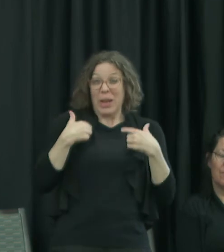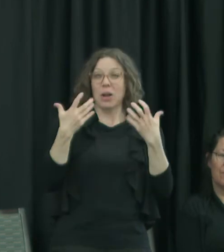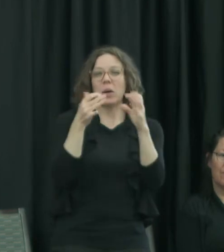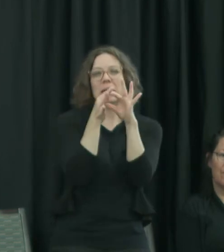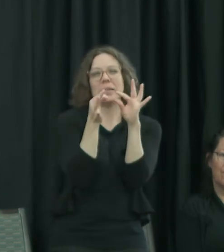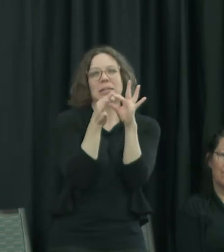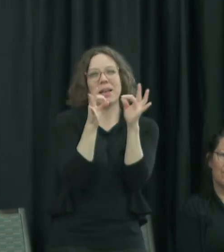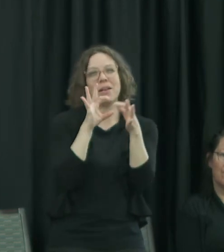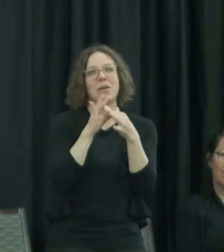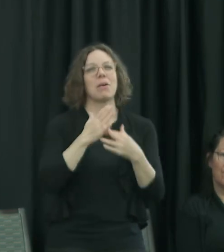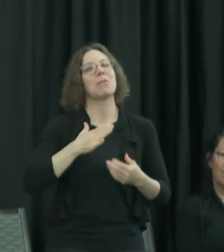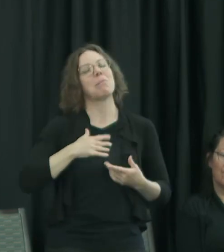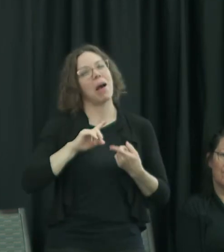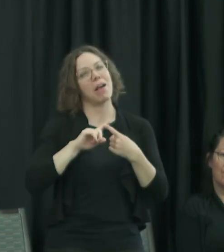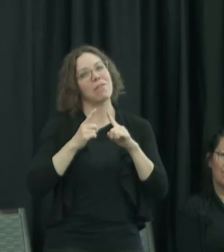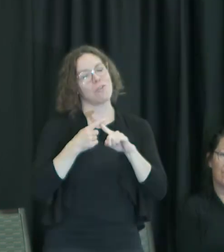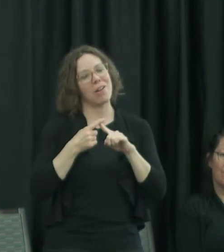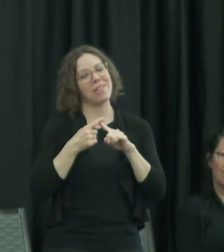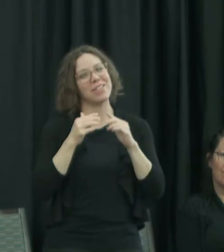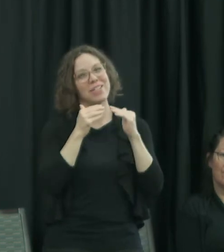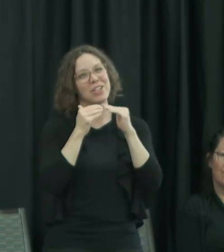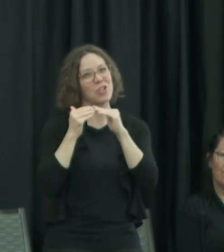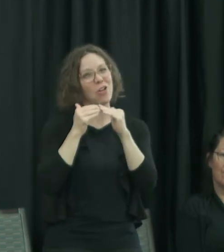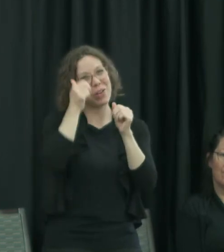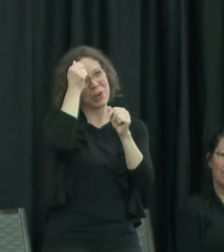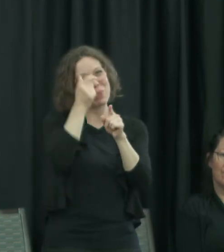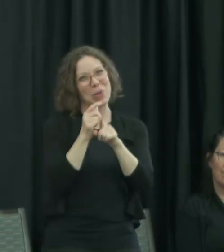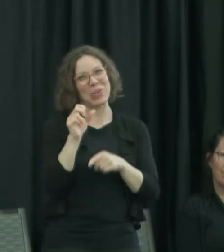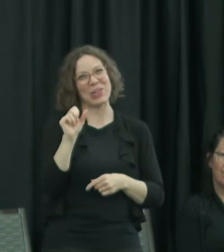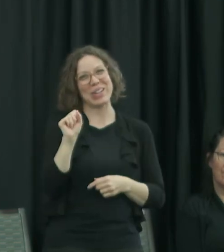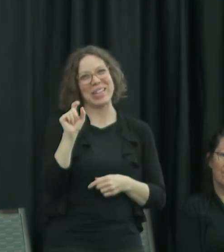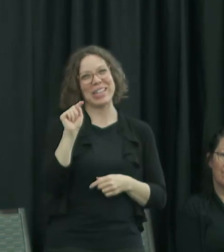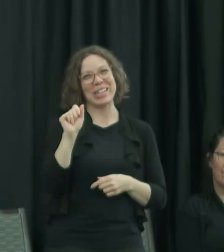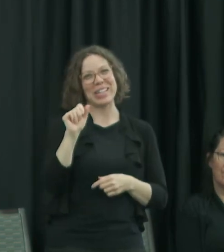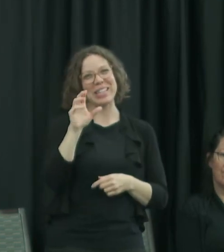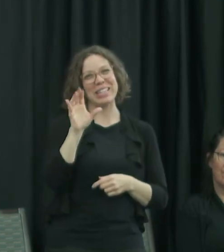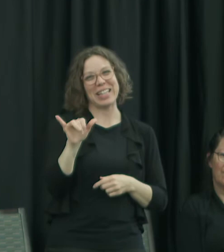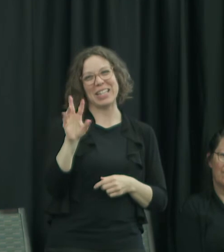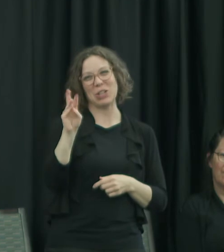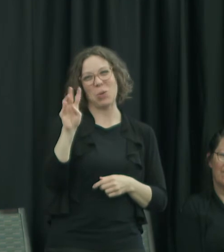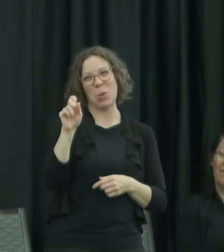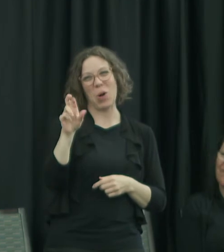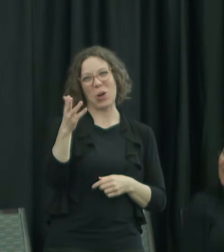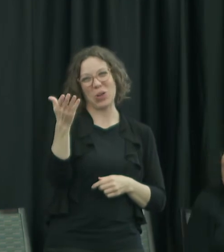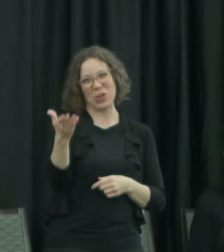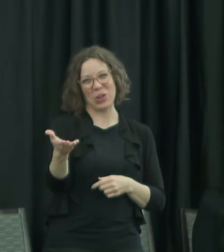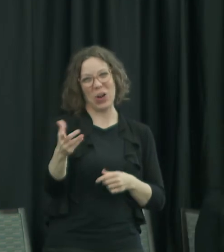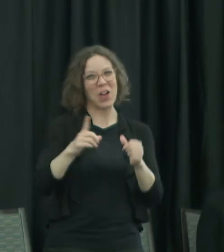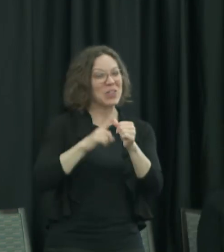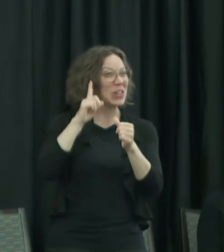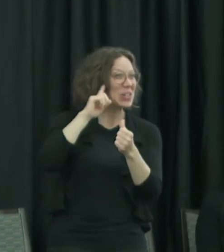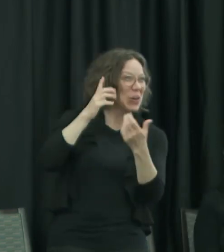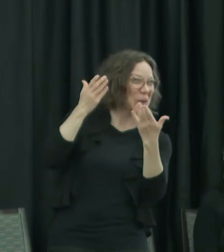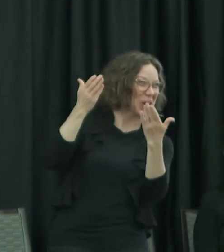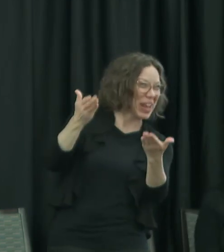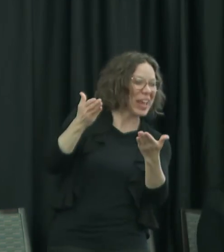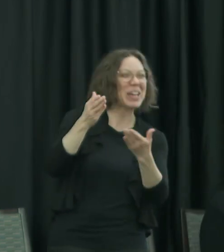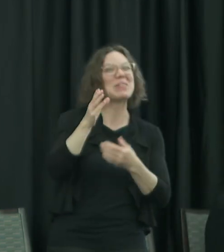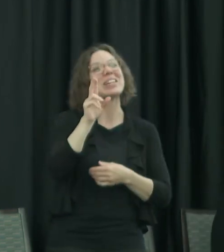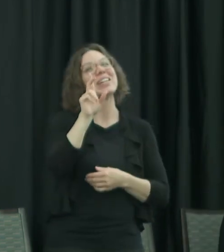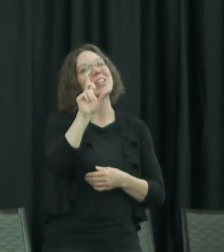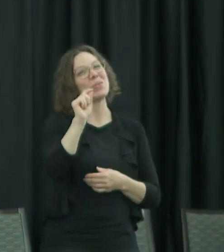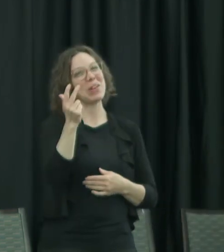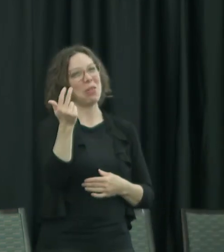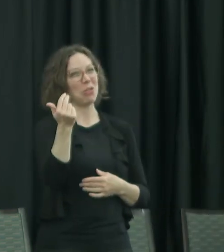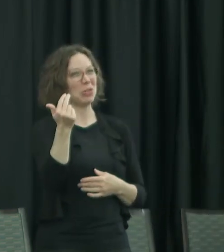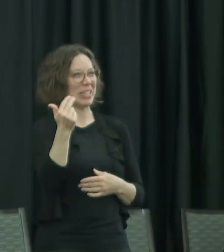few words about my friend, colleague, and brother, Stacy Walker. I first heard about Stacy Walker in